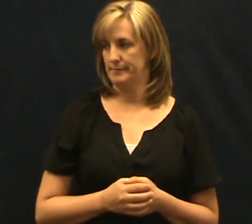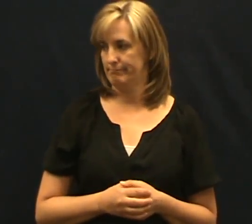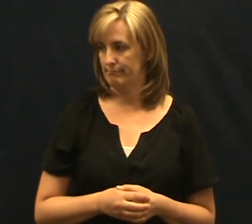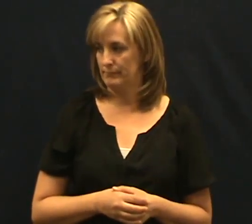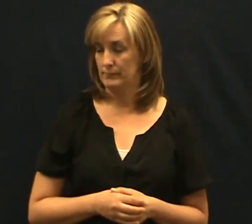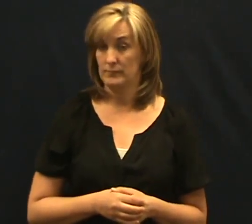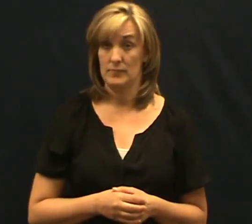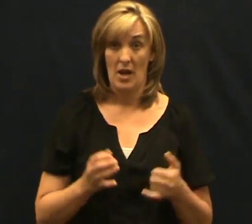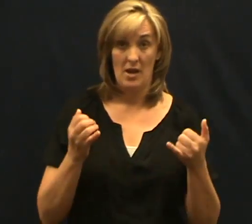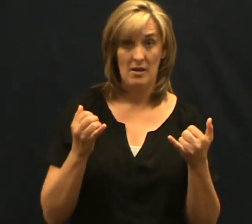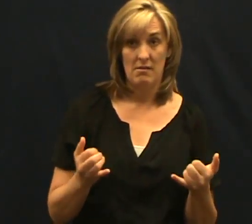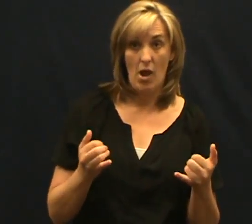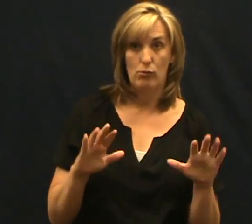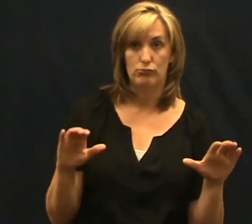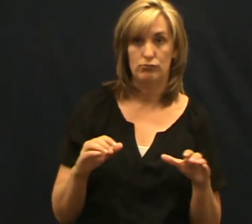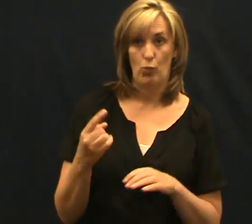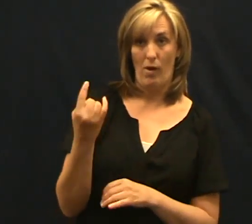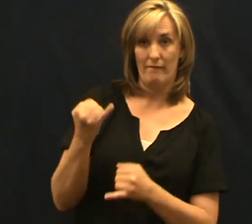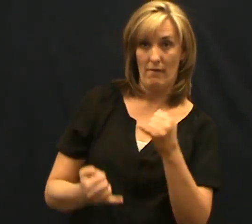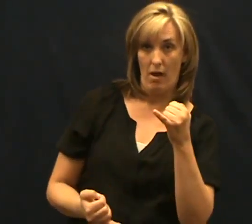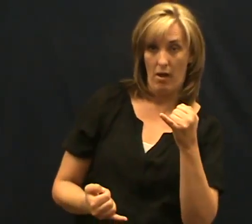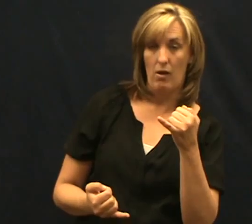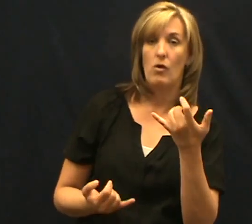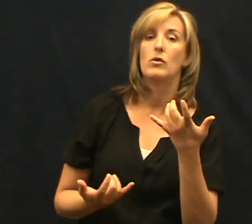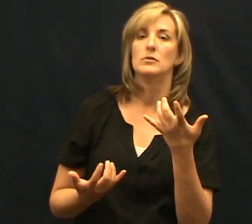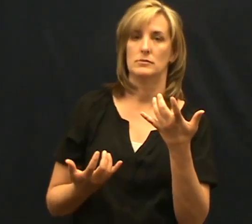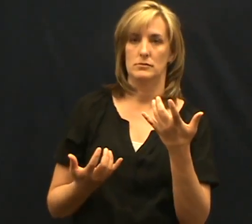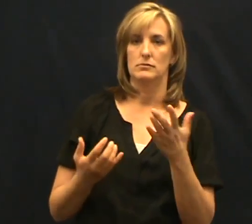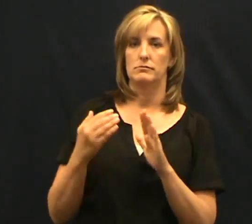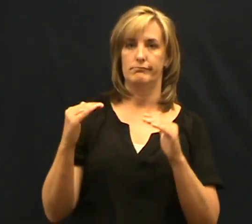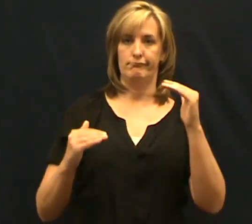So now we do one final trial balance, and it's called the post-closing